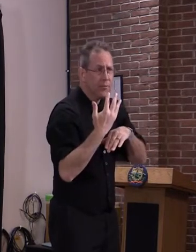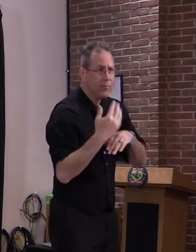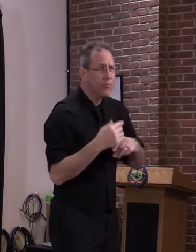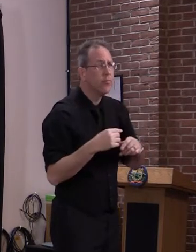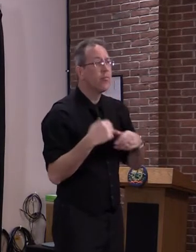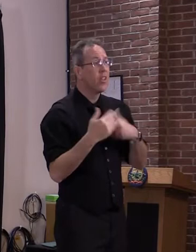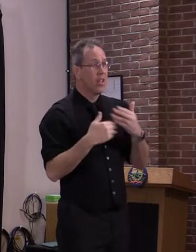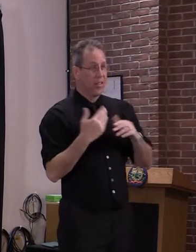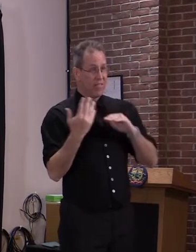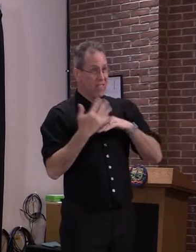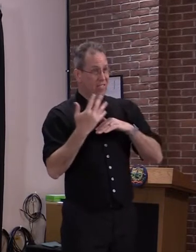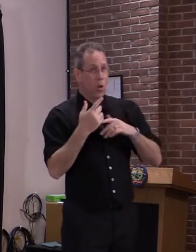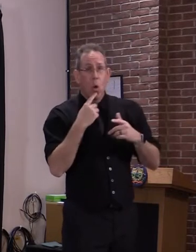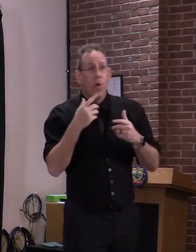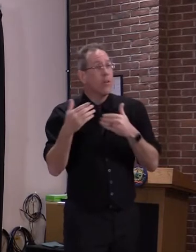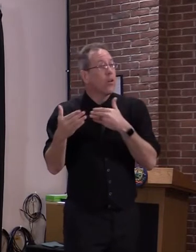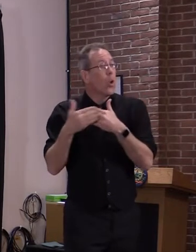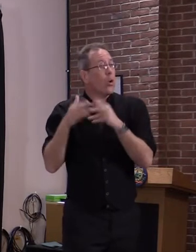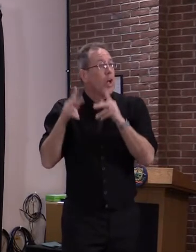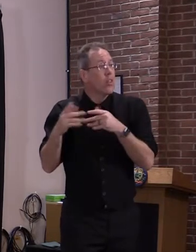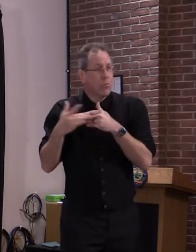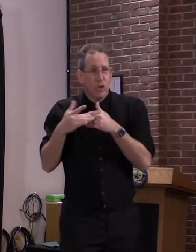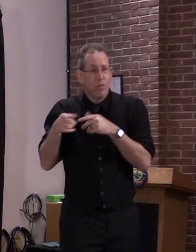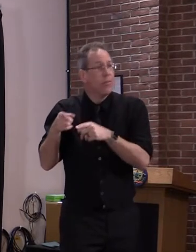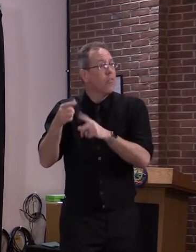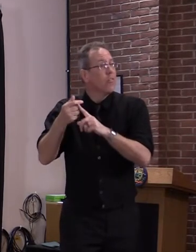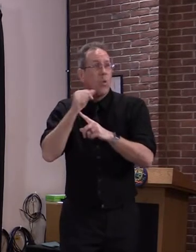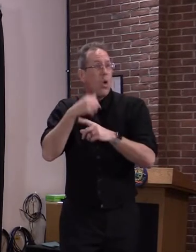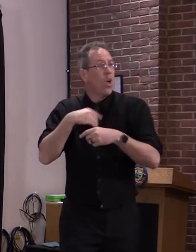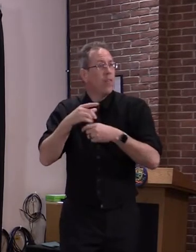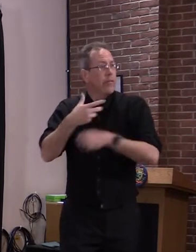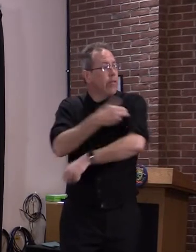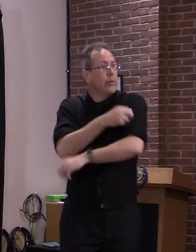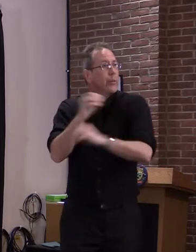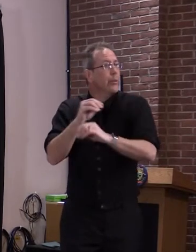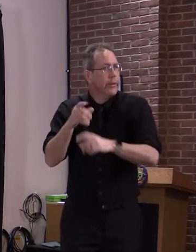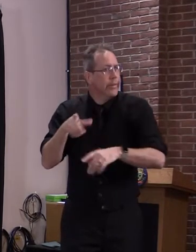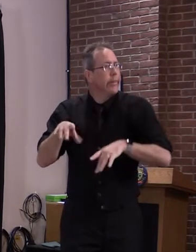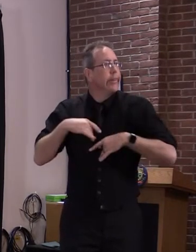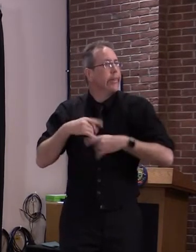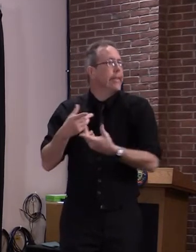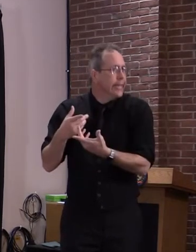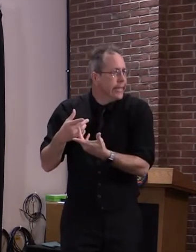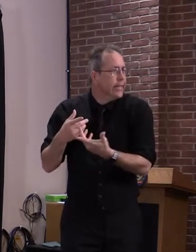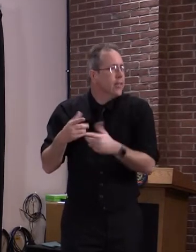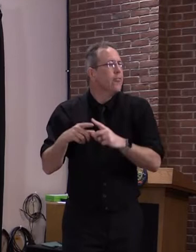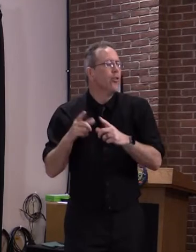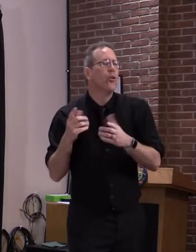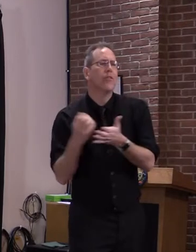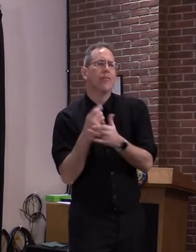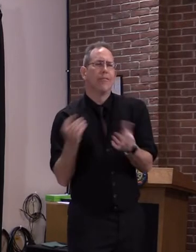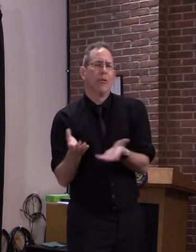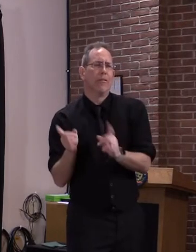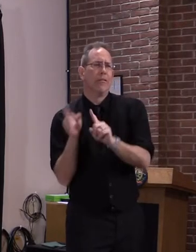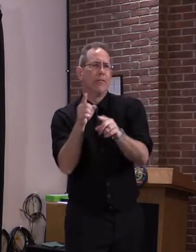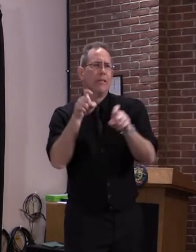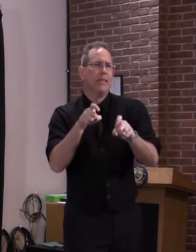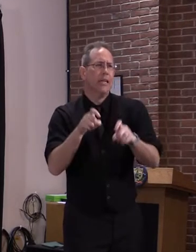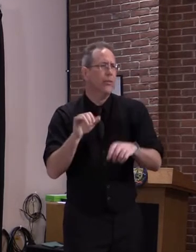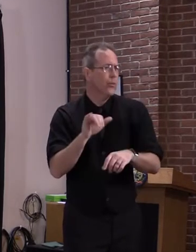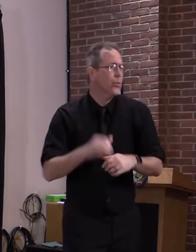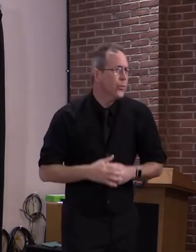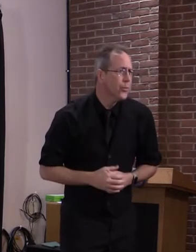to quarantine, but you should get tested. Testing is still recommended if you have symptoms or